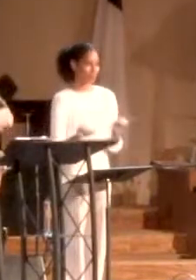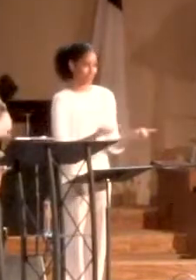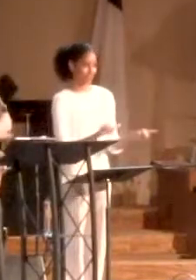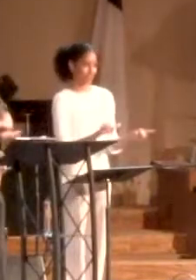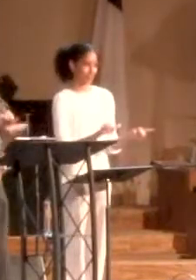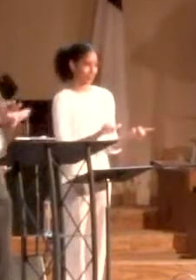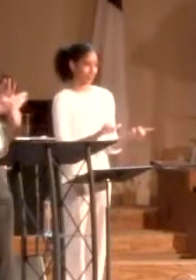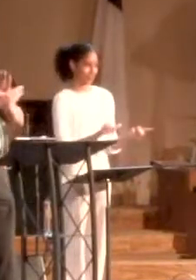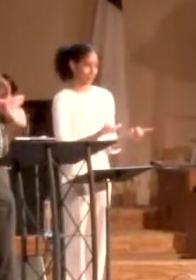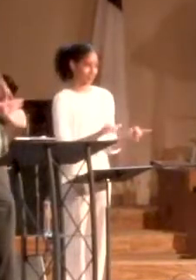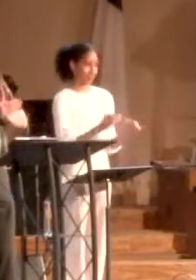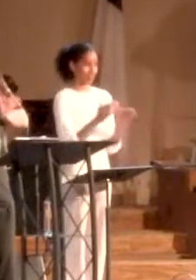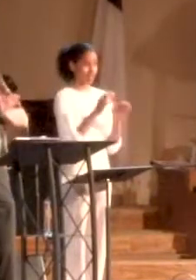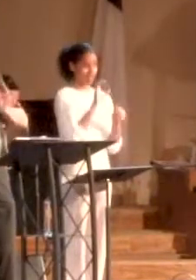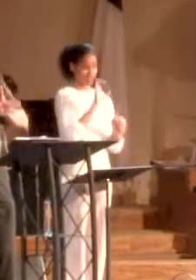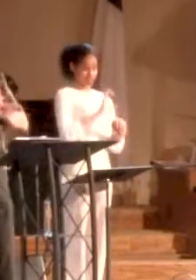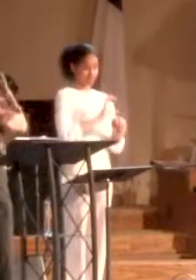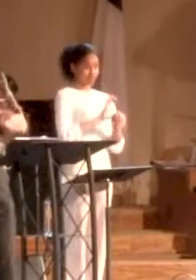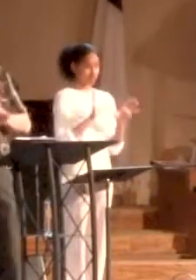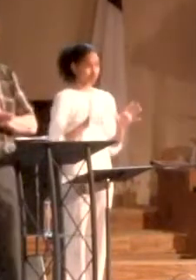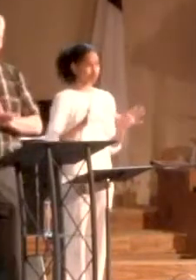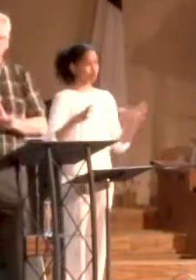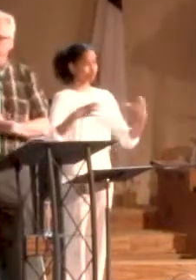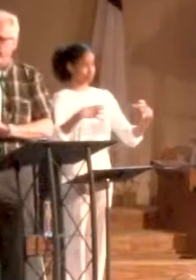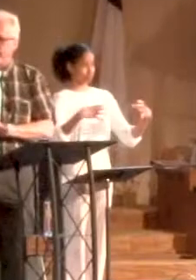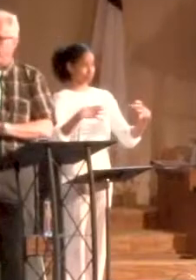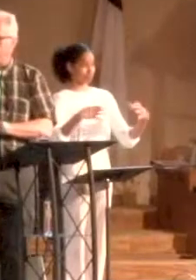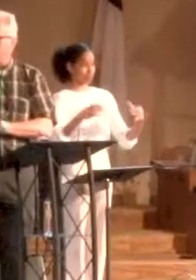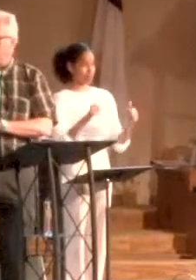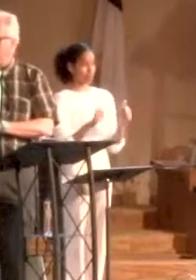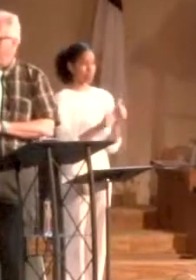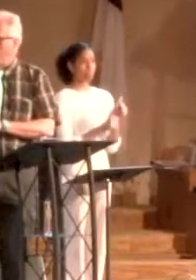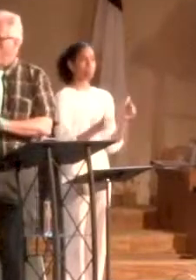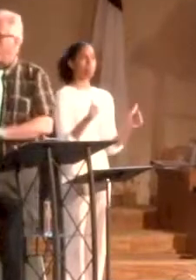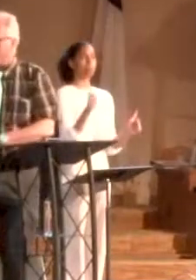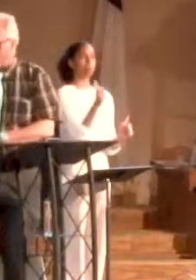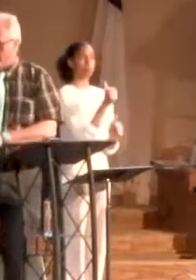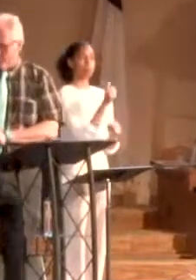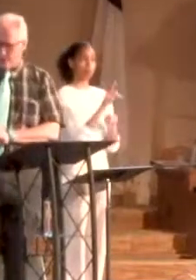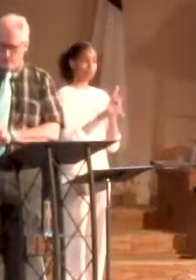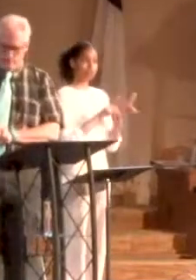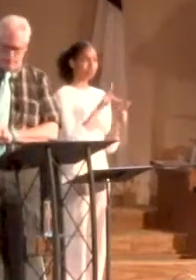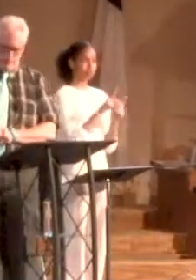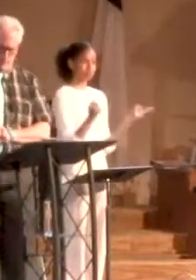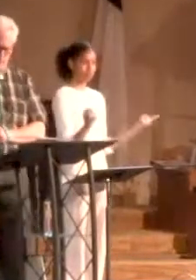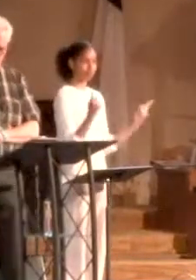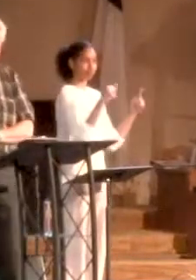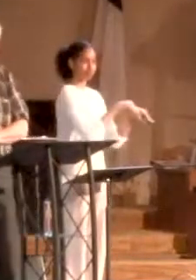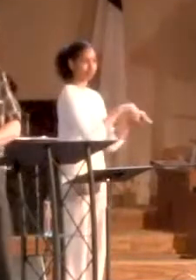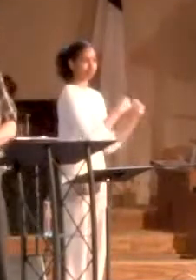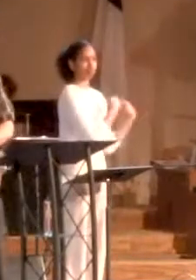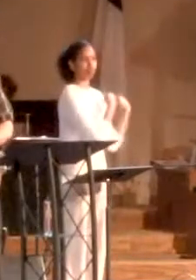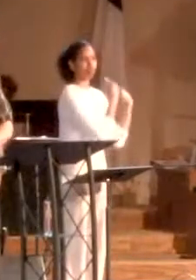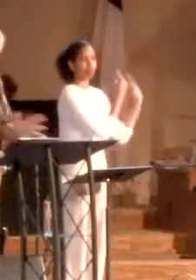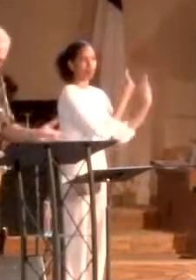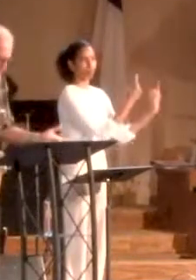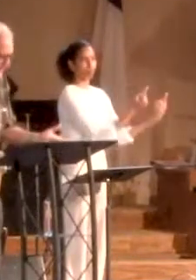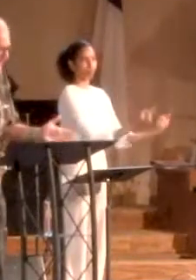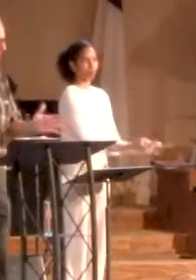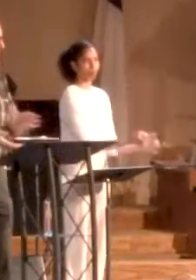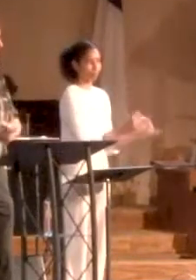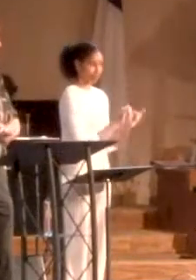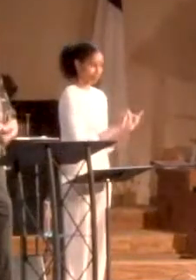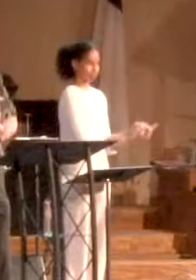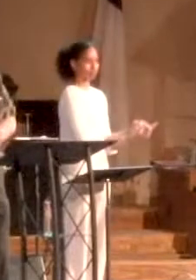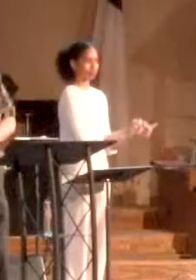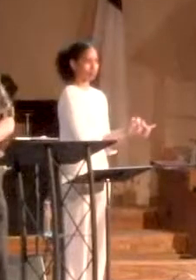A congregation made up mostly of old-timers who aren't